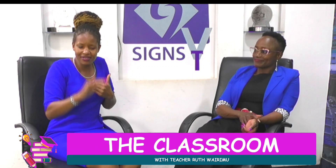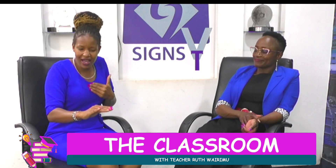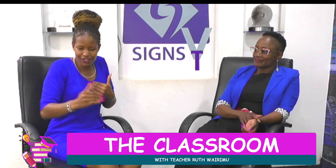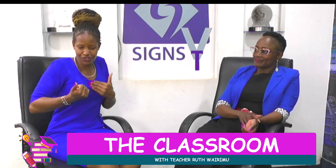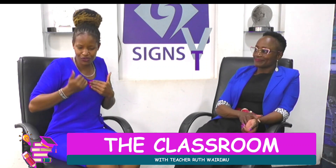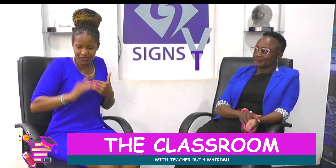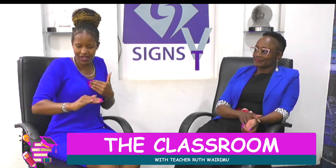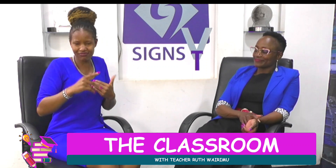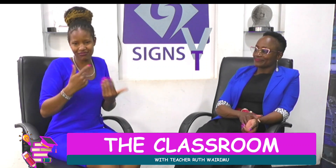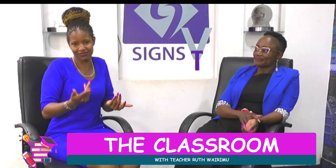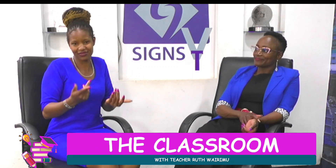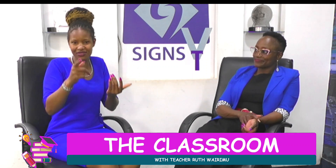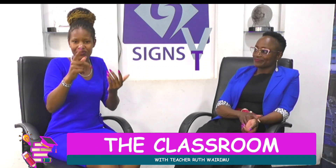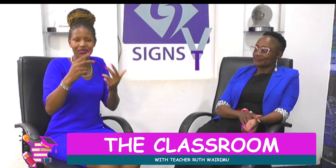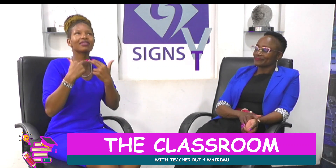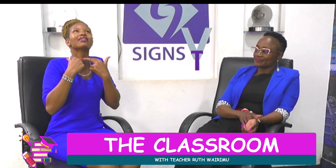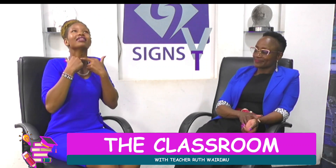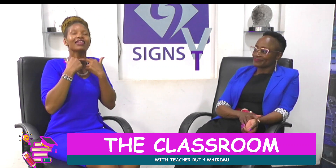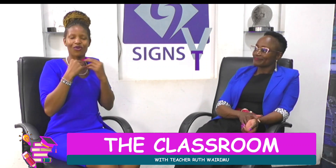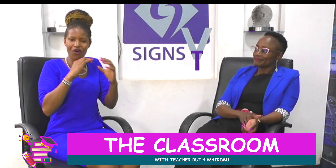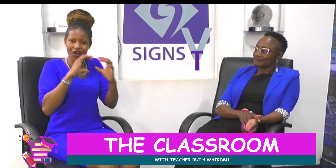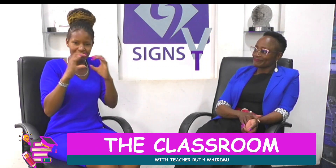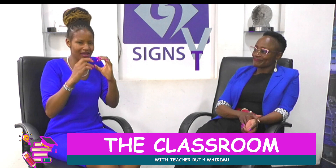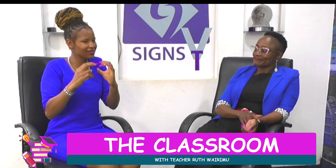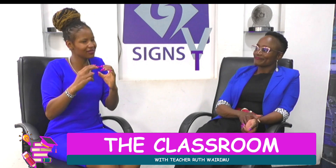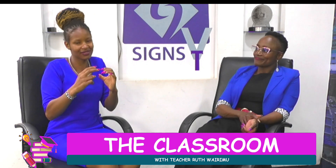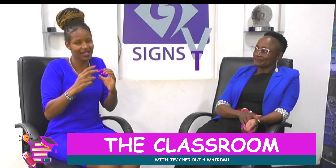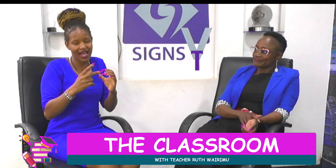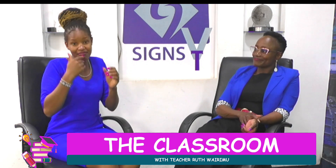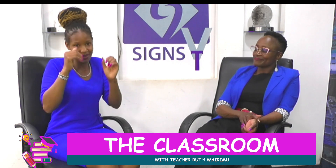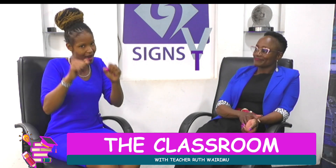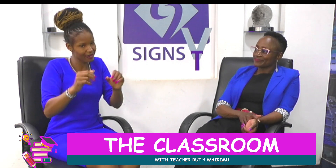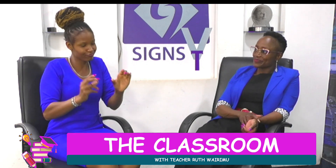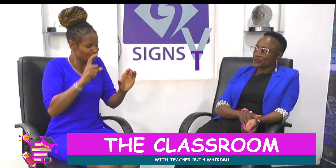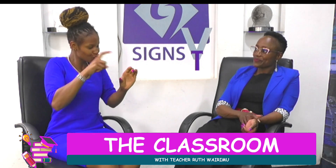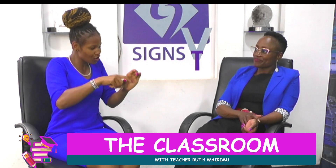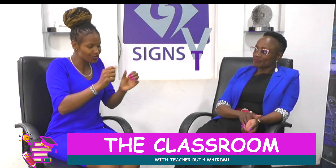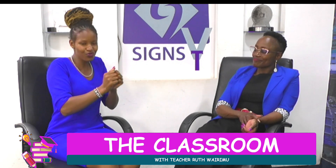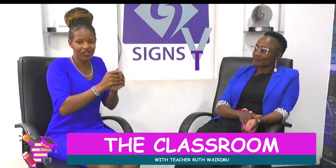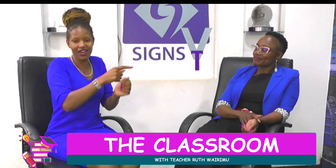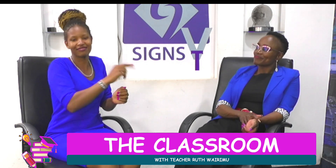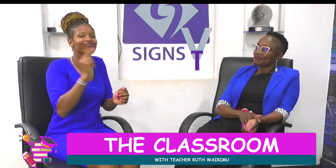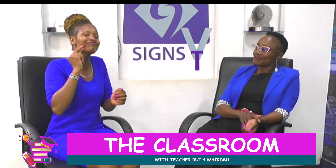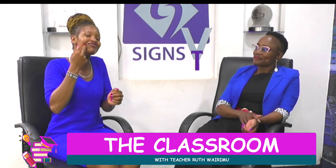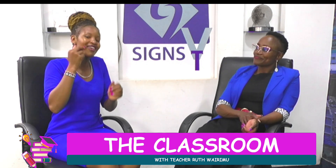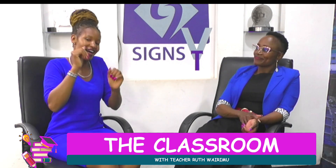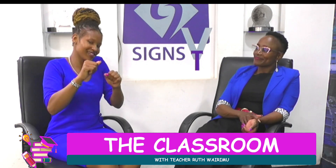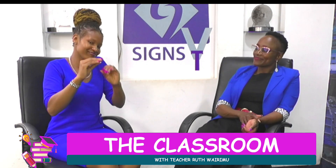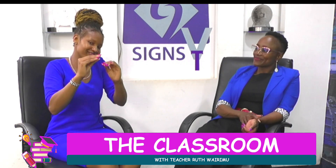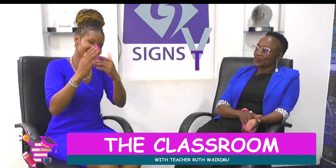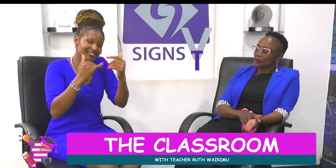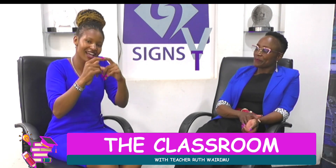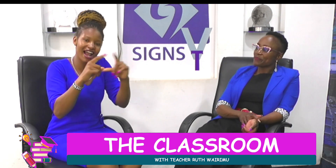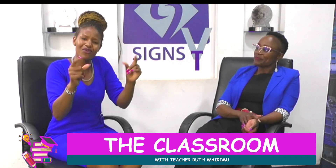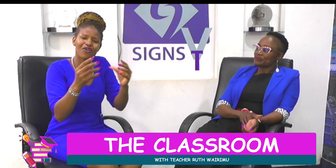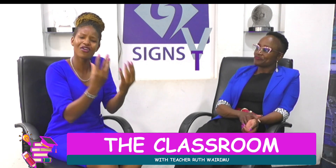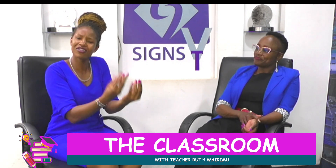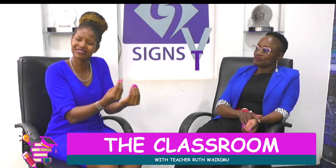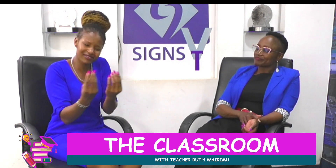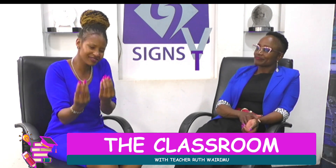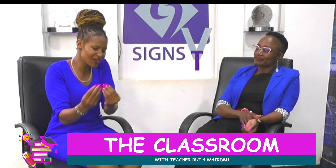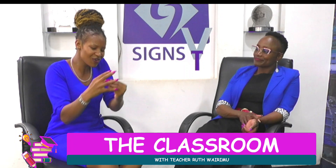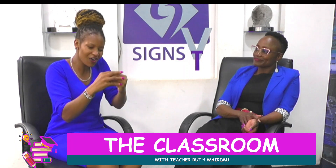because parents who have, children as well, children who are deaf and are stuck in communication, you